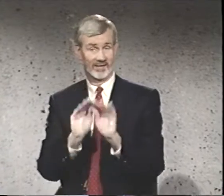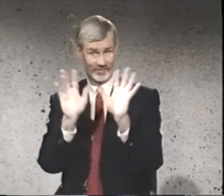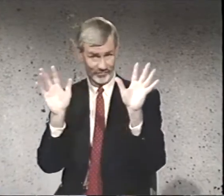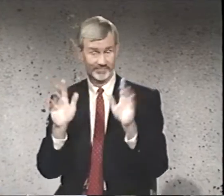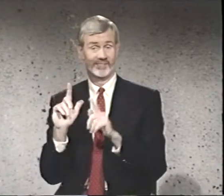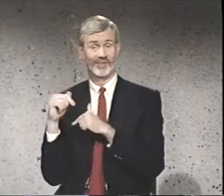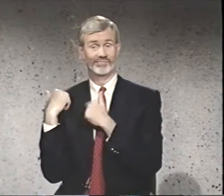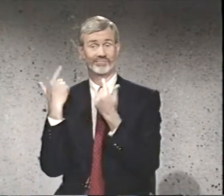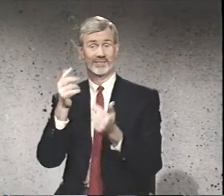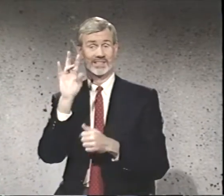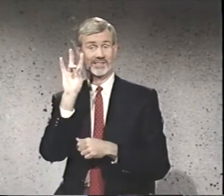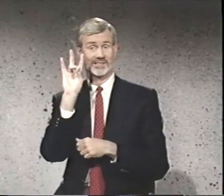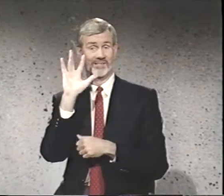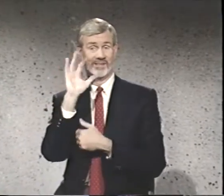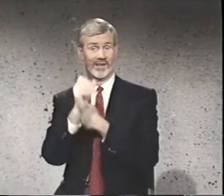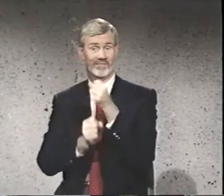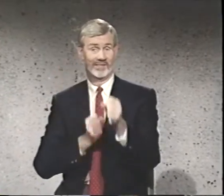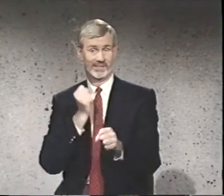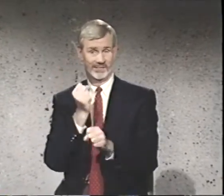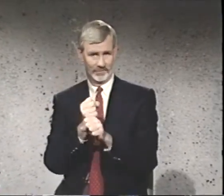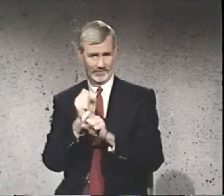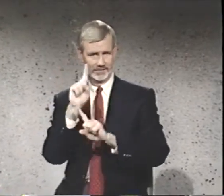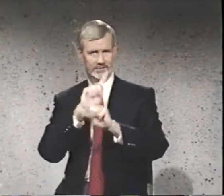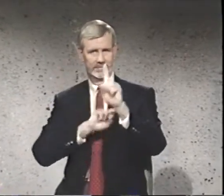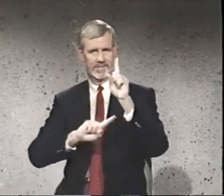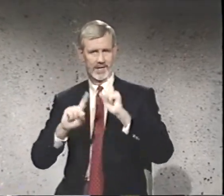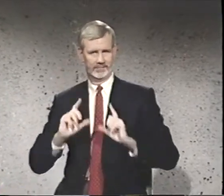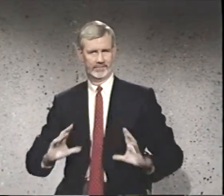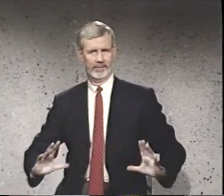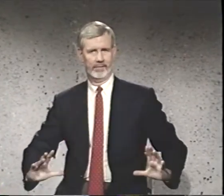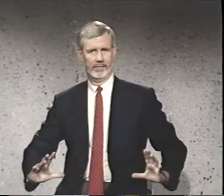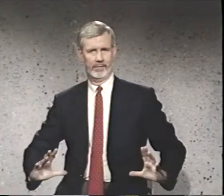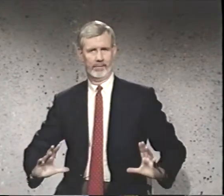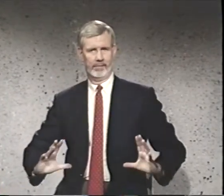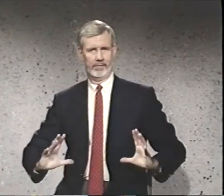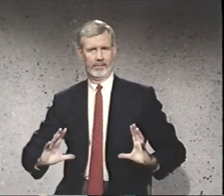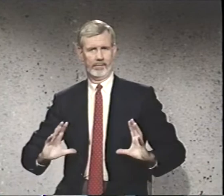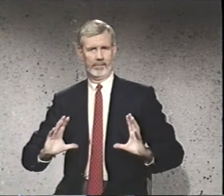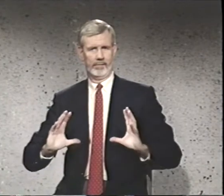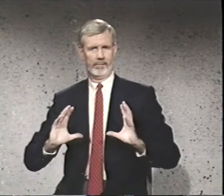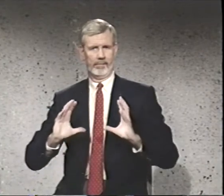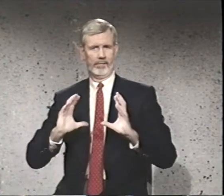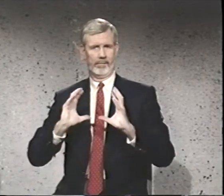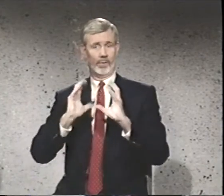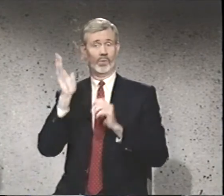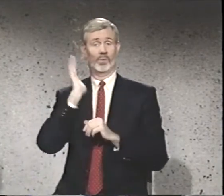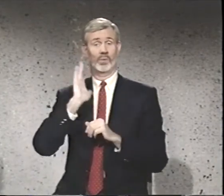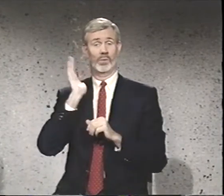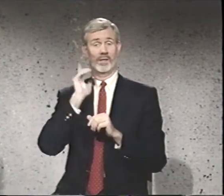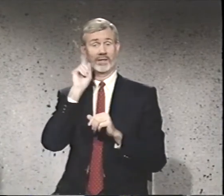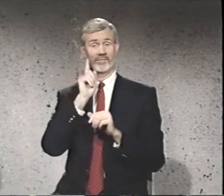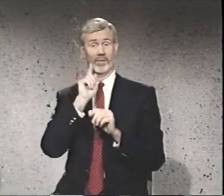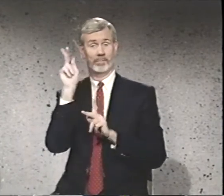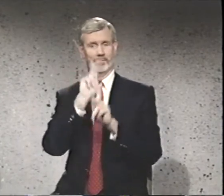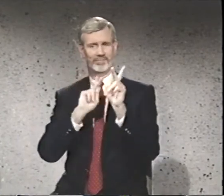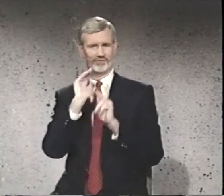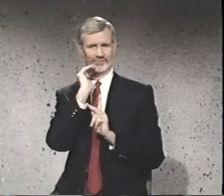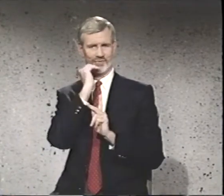clear. In the past 75 years, signs have moved inward and upward. It used to be deaf people were